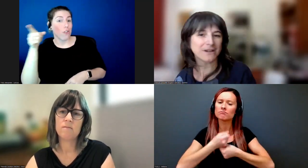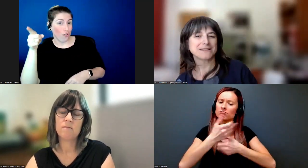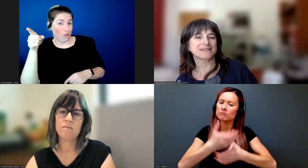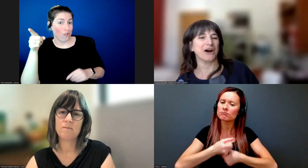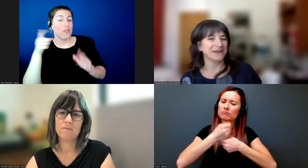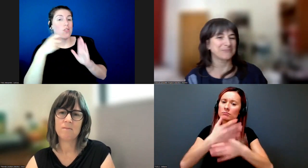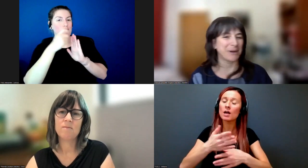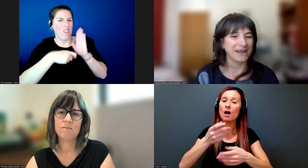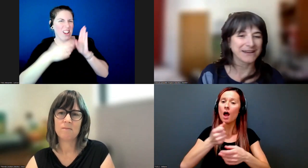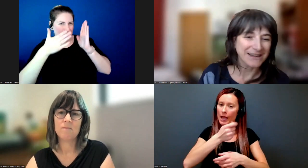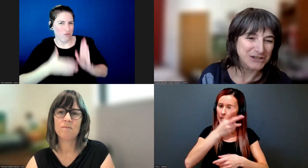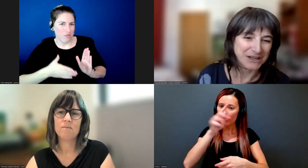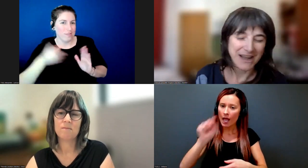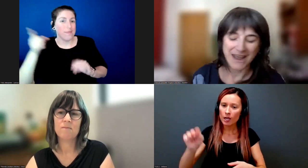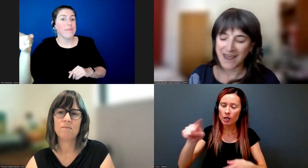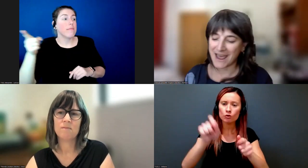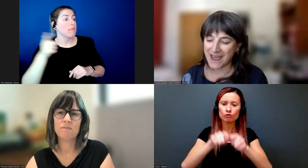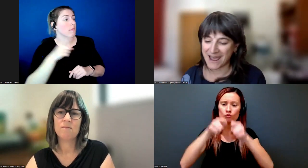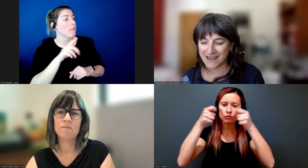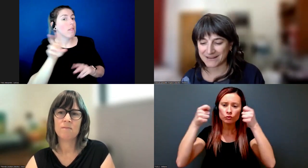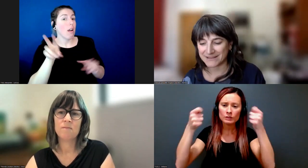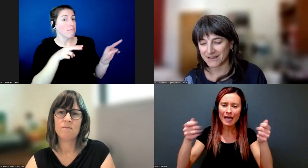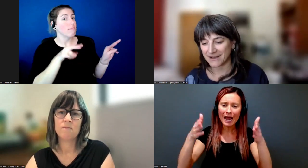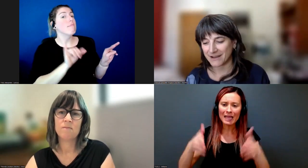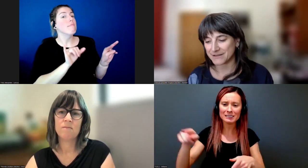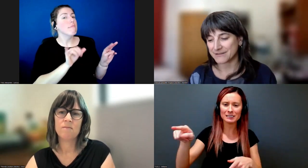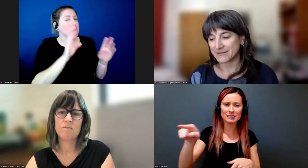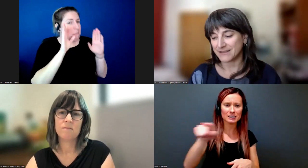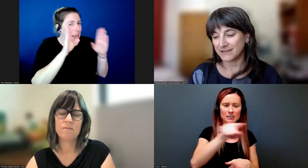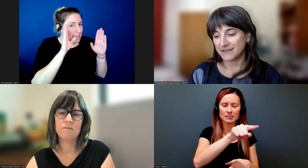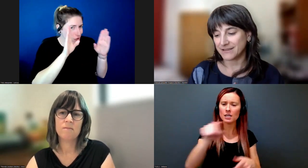plural, started paying attention. And